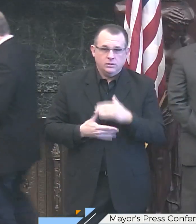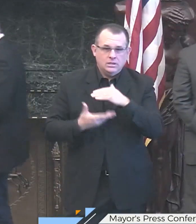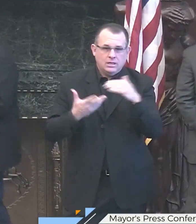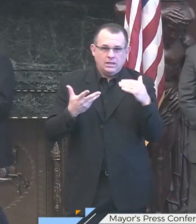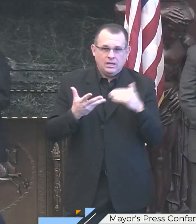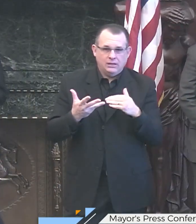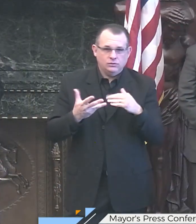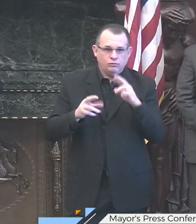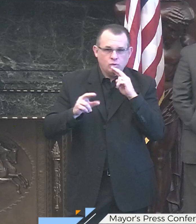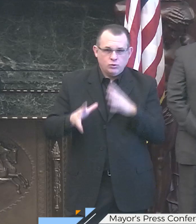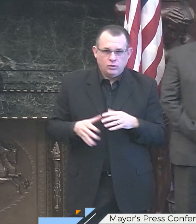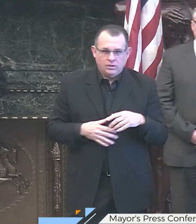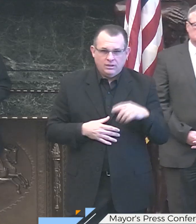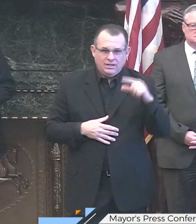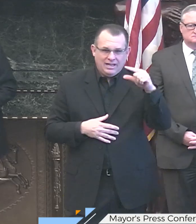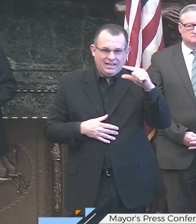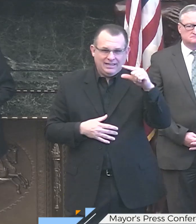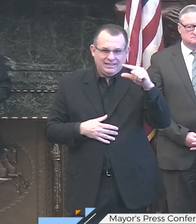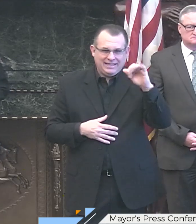Layla Jones of Billy Penn.